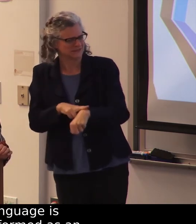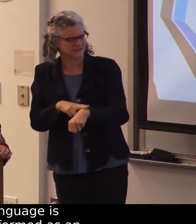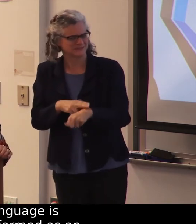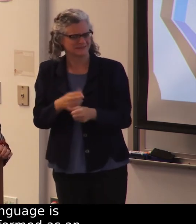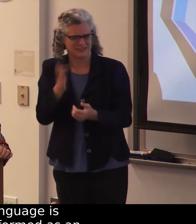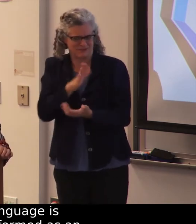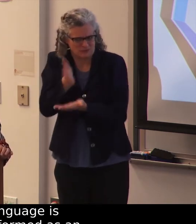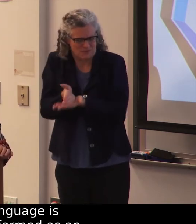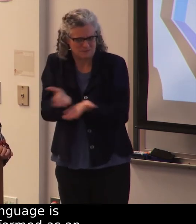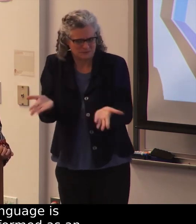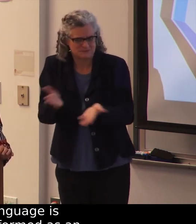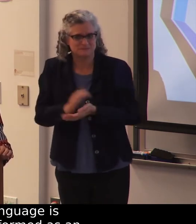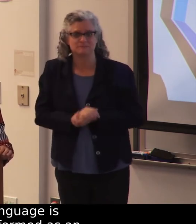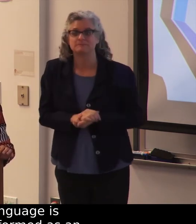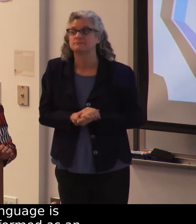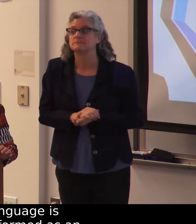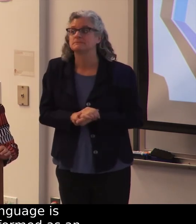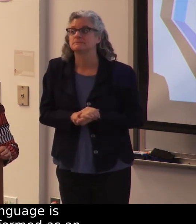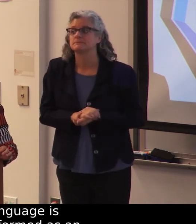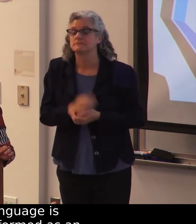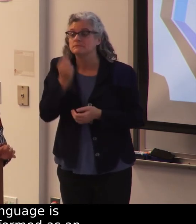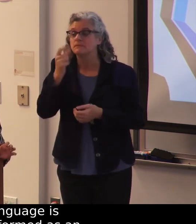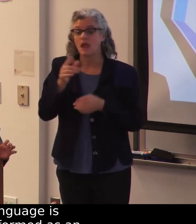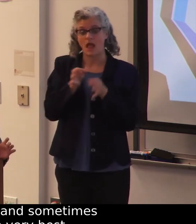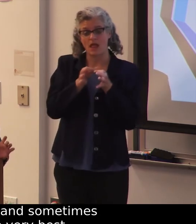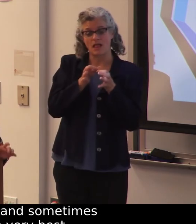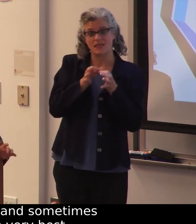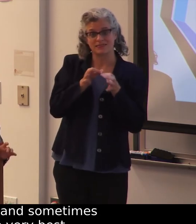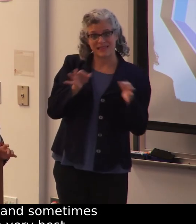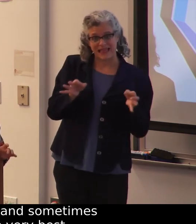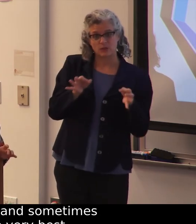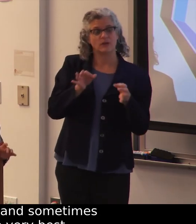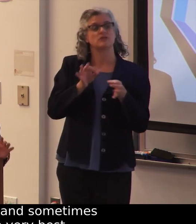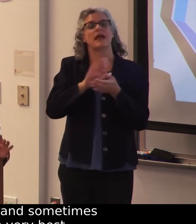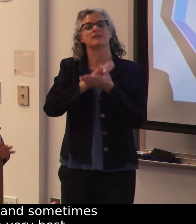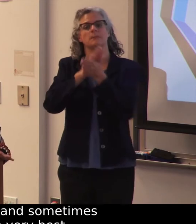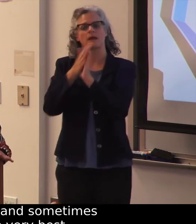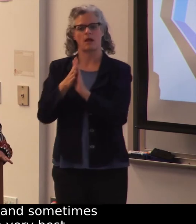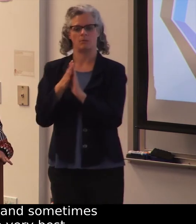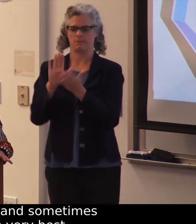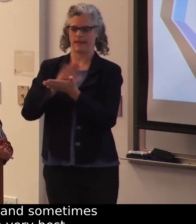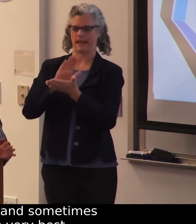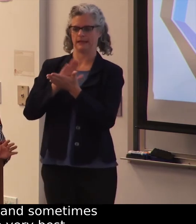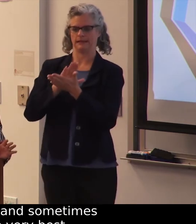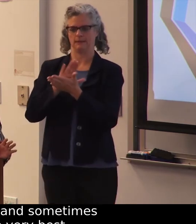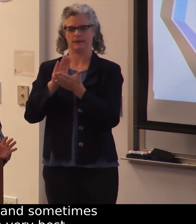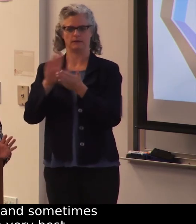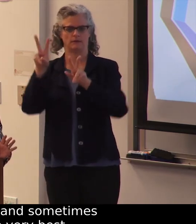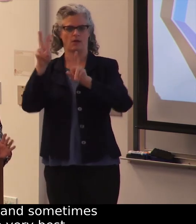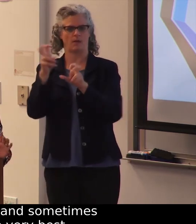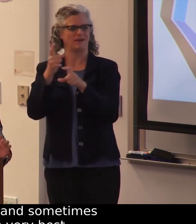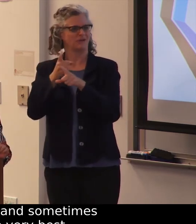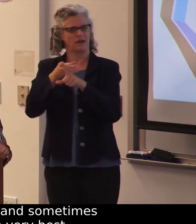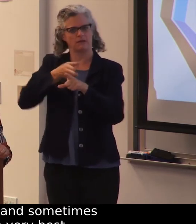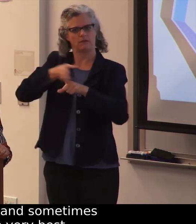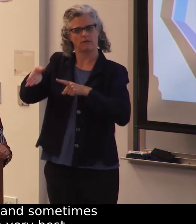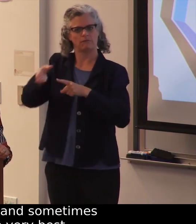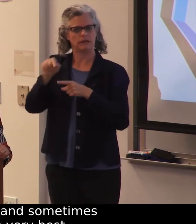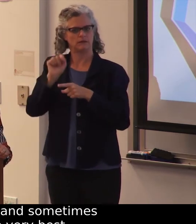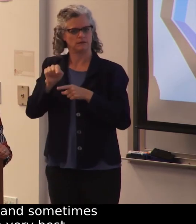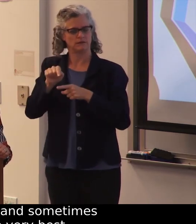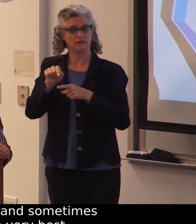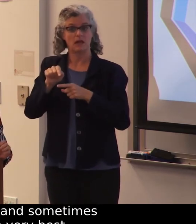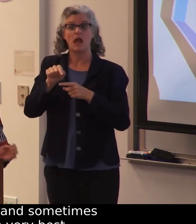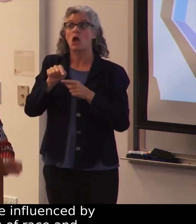that language is also transformed as an academic subject and curricularized. And sometimes with the very best